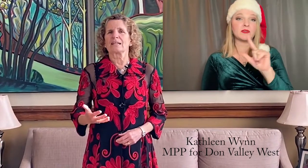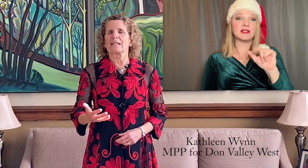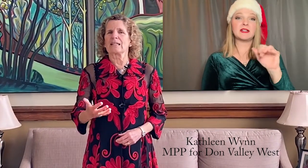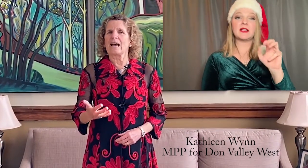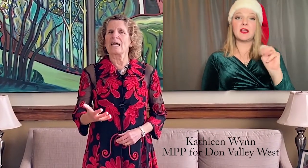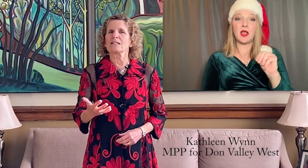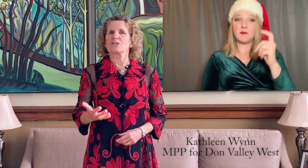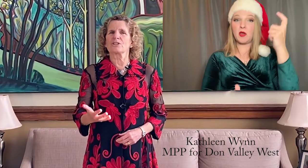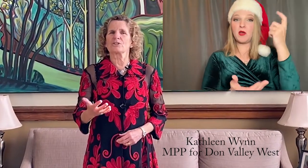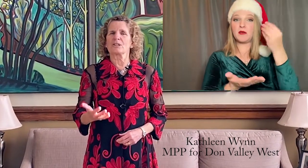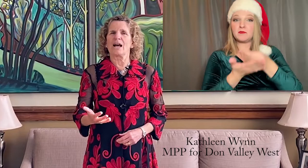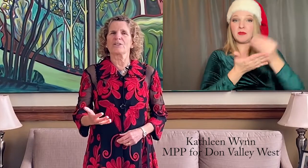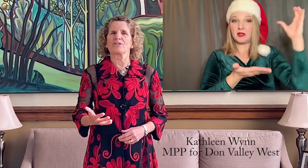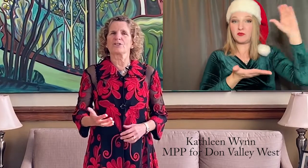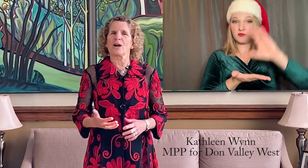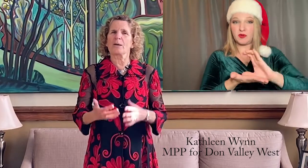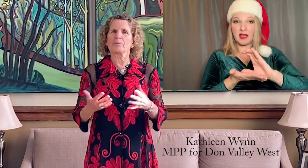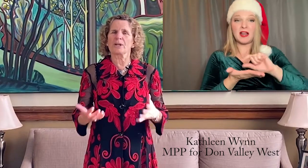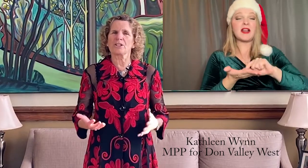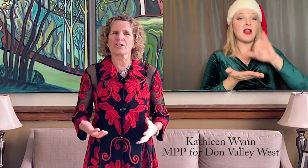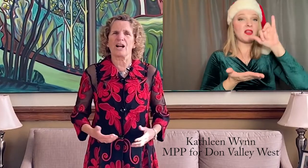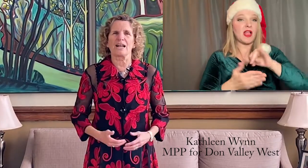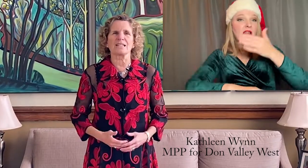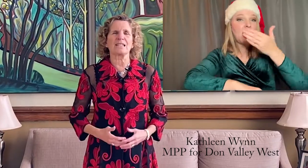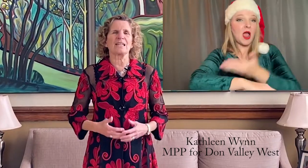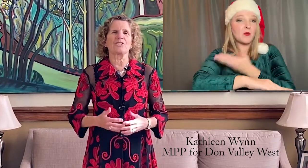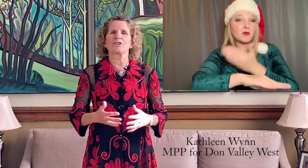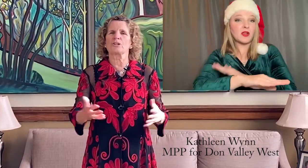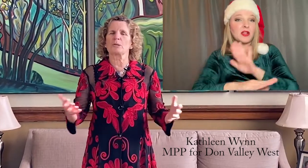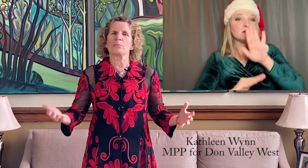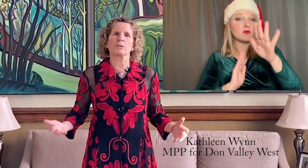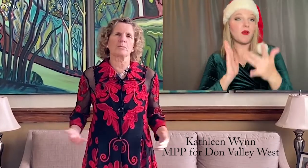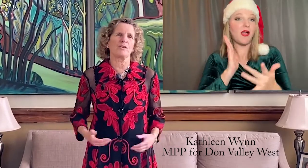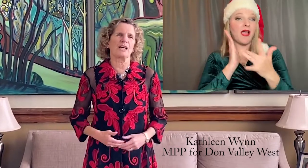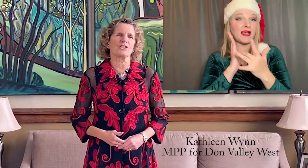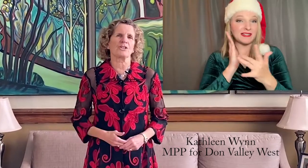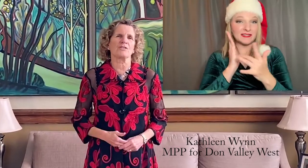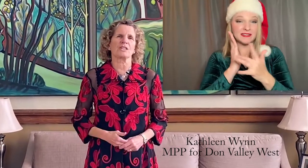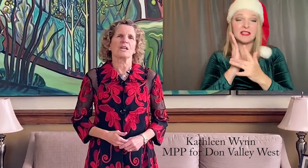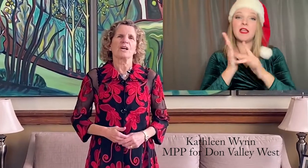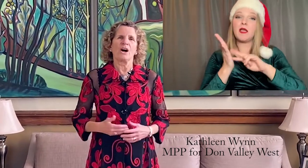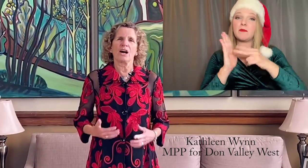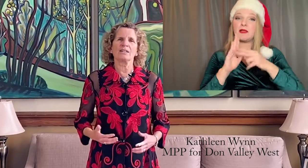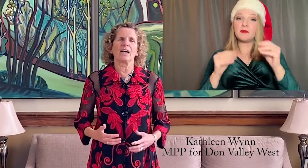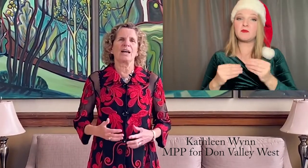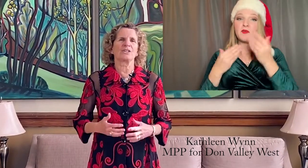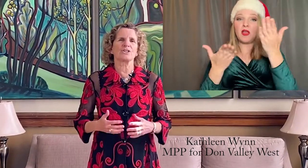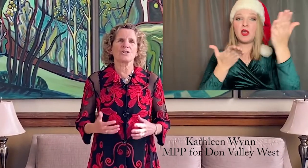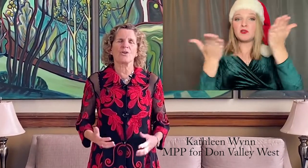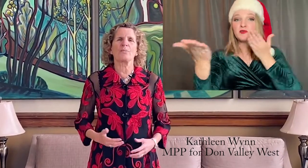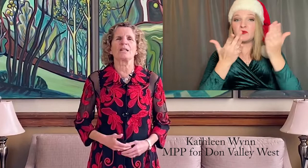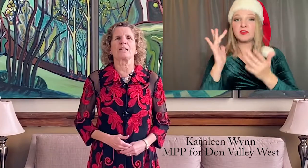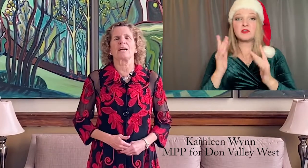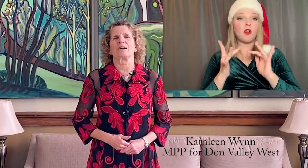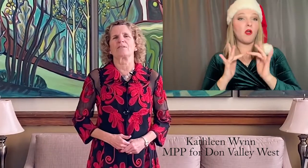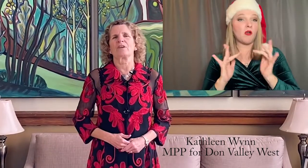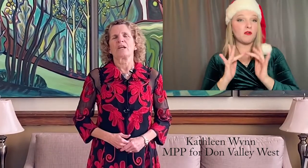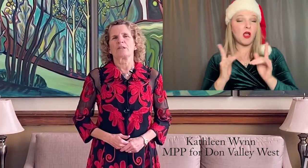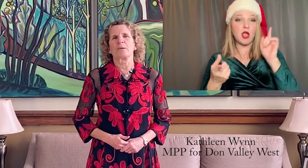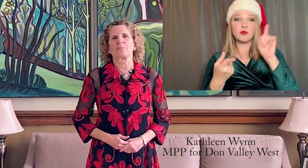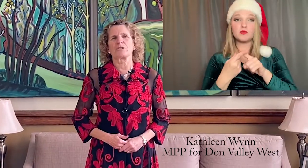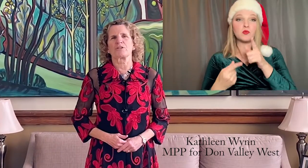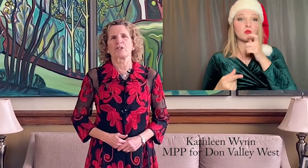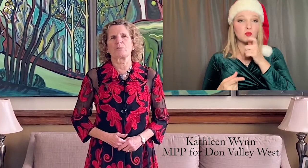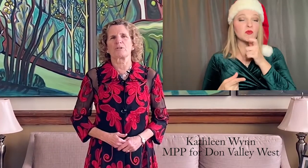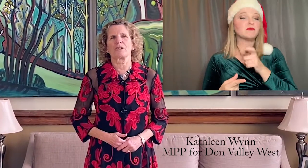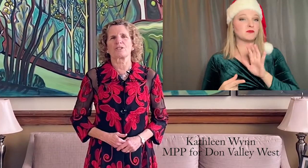and that is going to allow you to upgrade your IT, and you're going to be able to provide service online to so many of